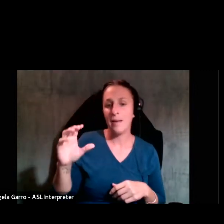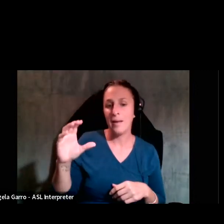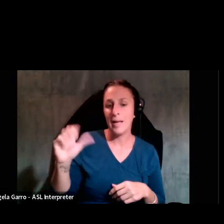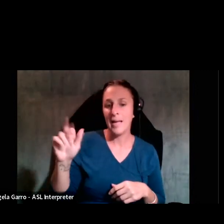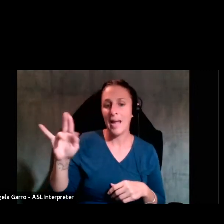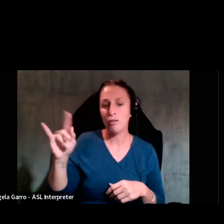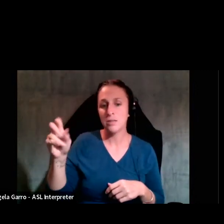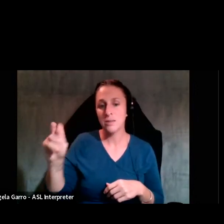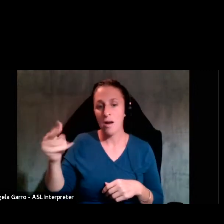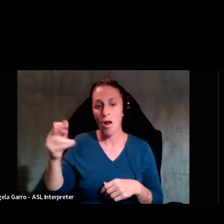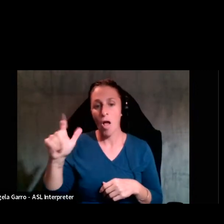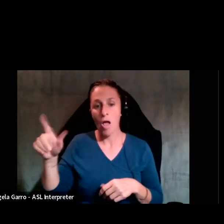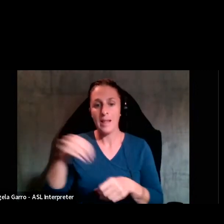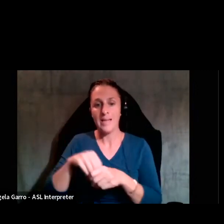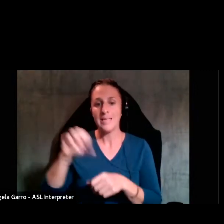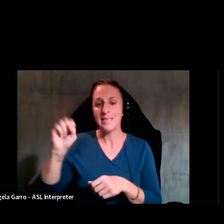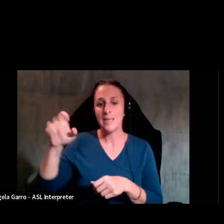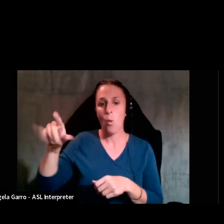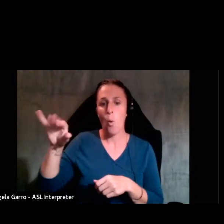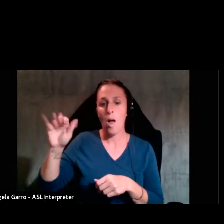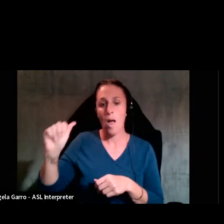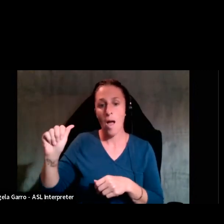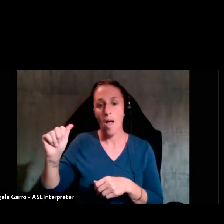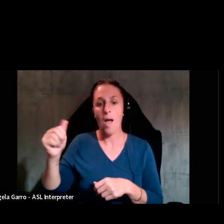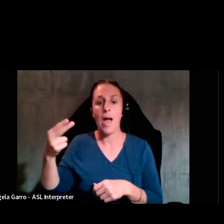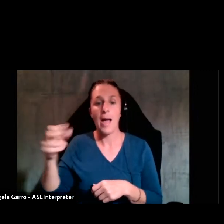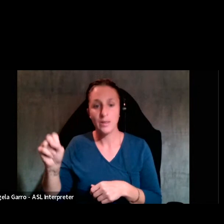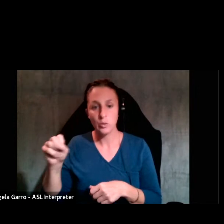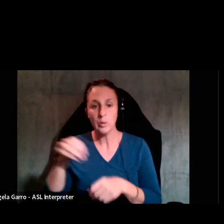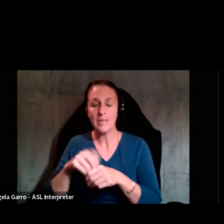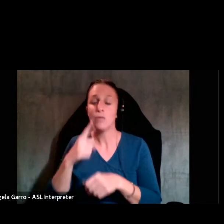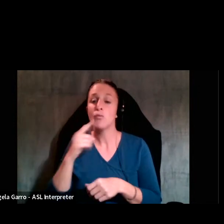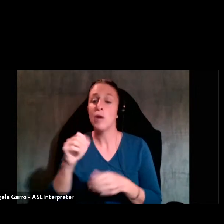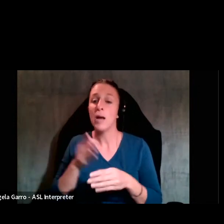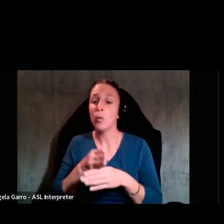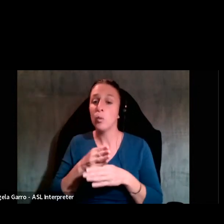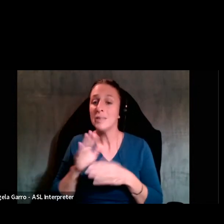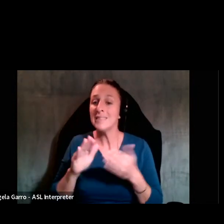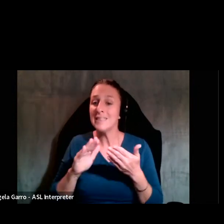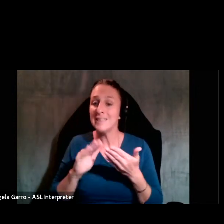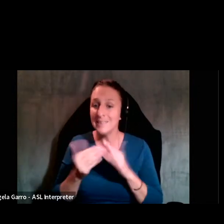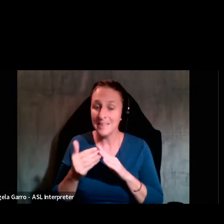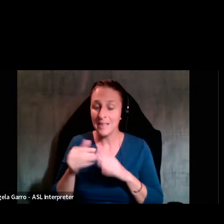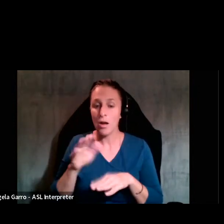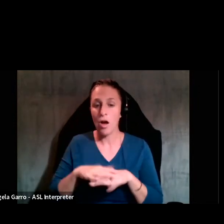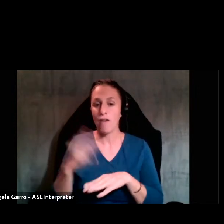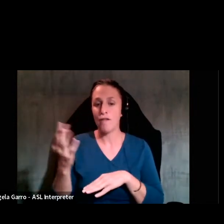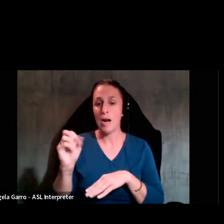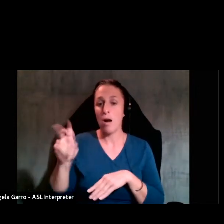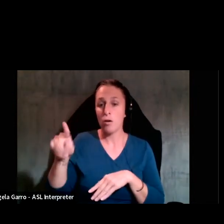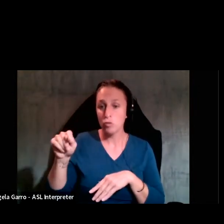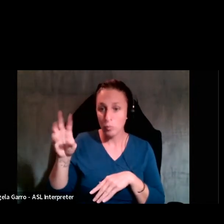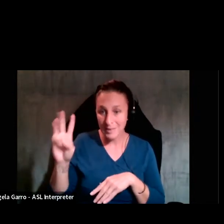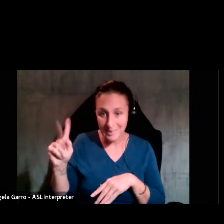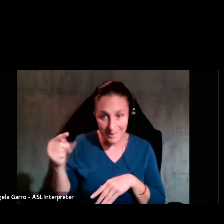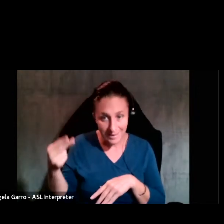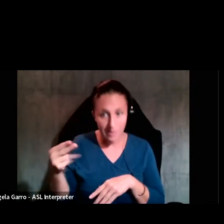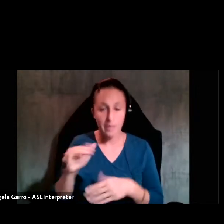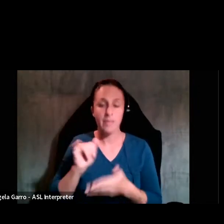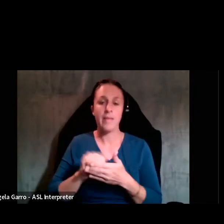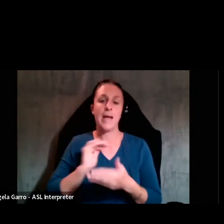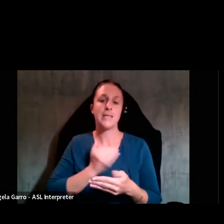School in Redwood City. So if you're interested, they're going to have that's on Friday, October 6th. That's our next